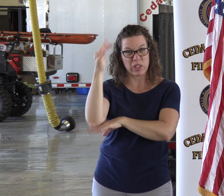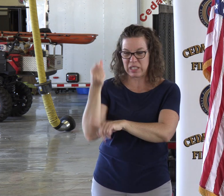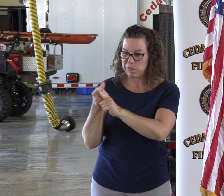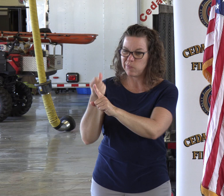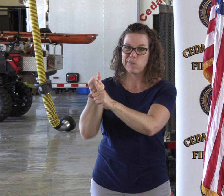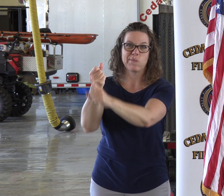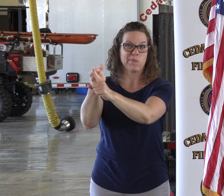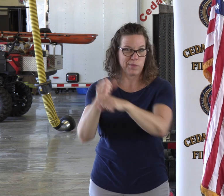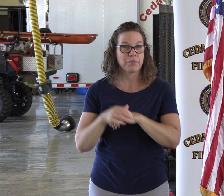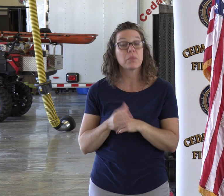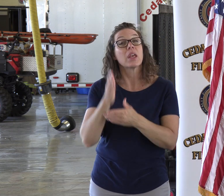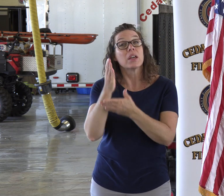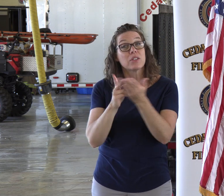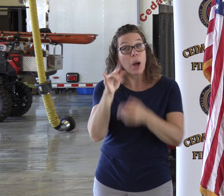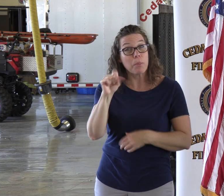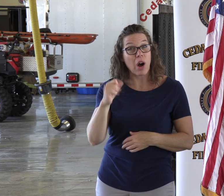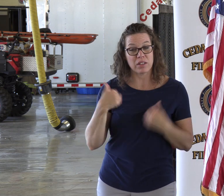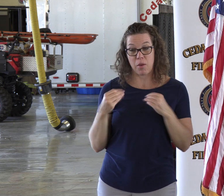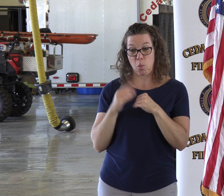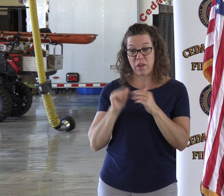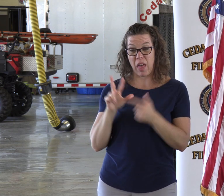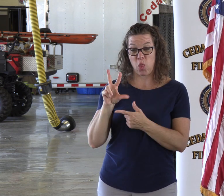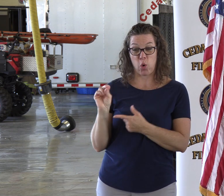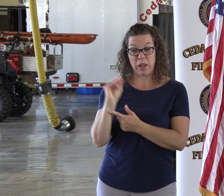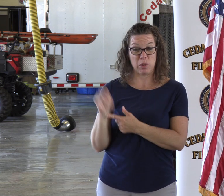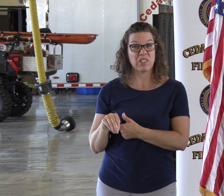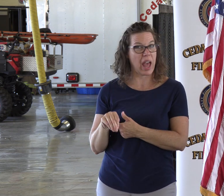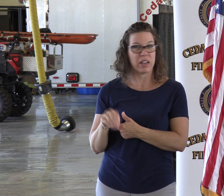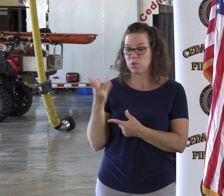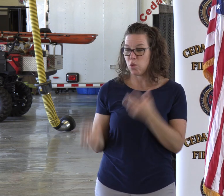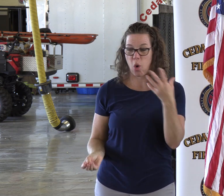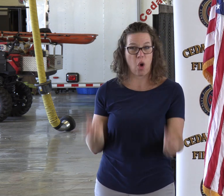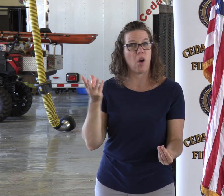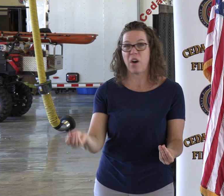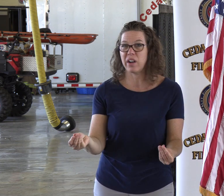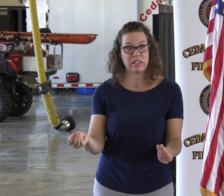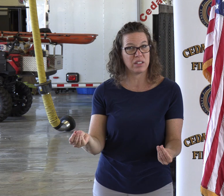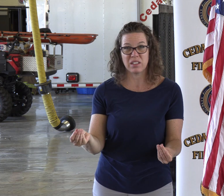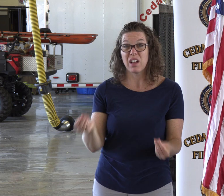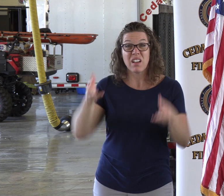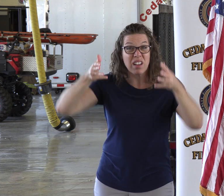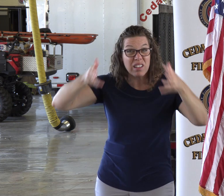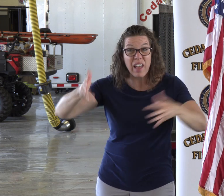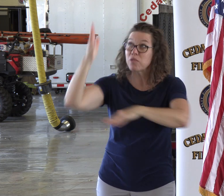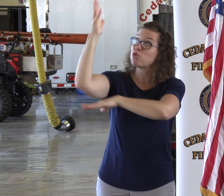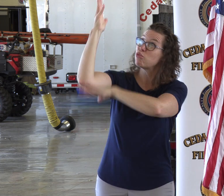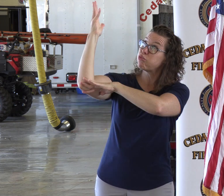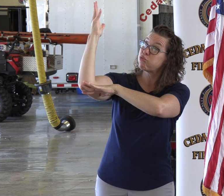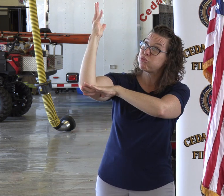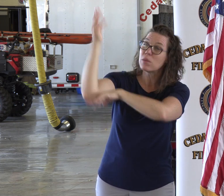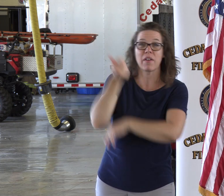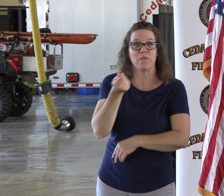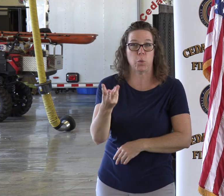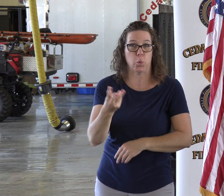Some parks have more than 30% tree loss, with few large trees remaining.